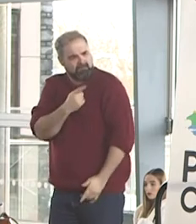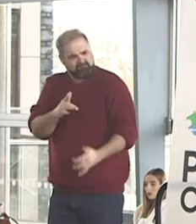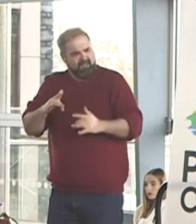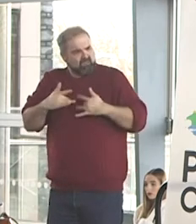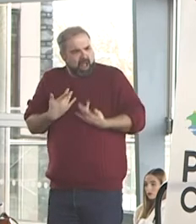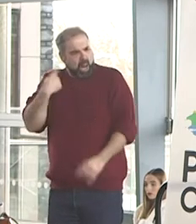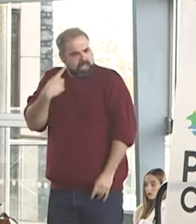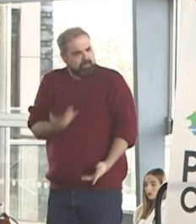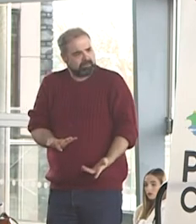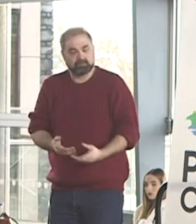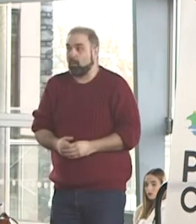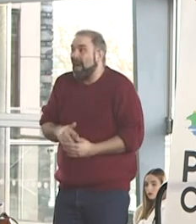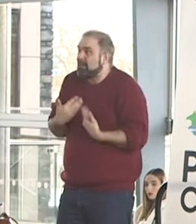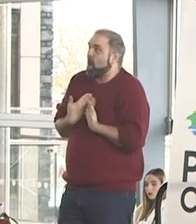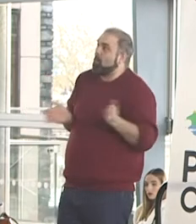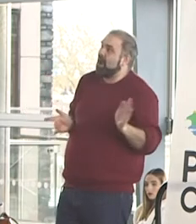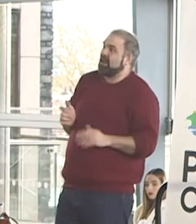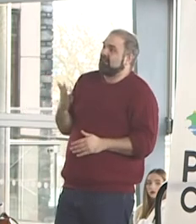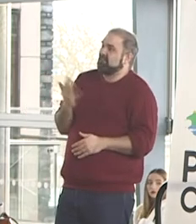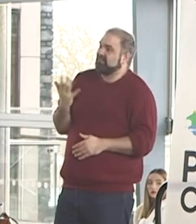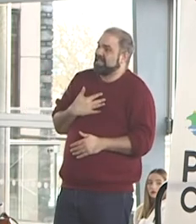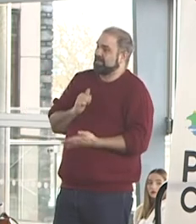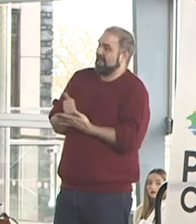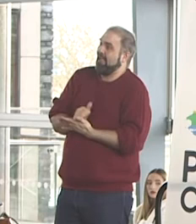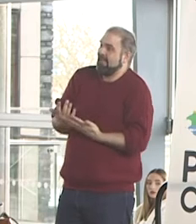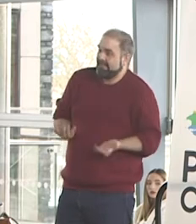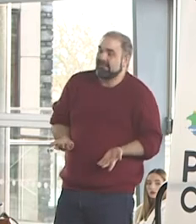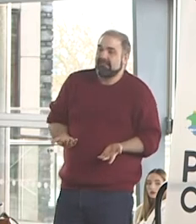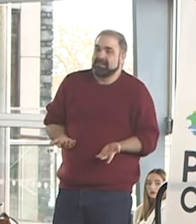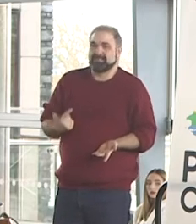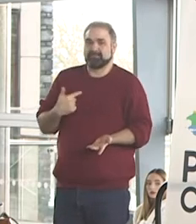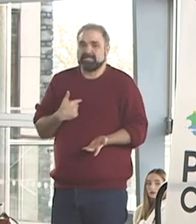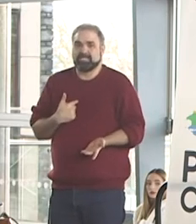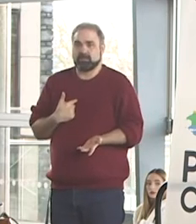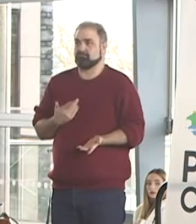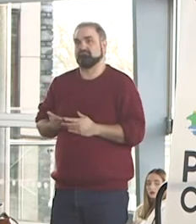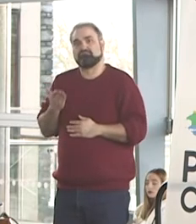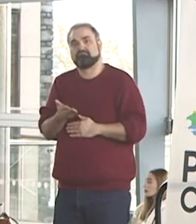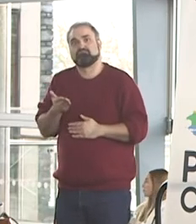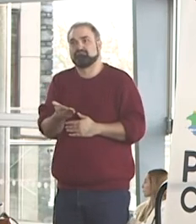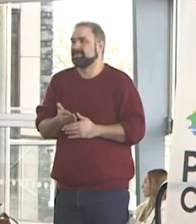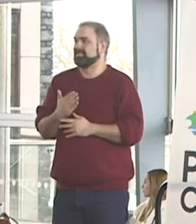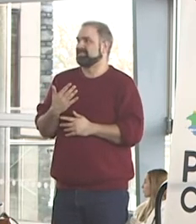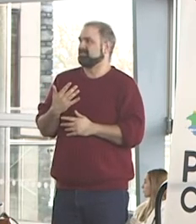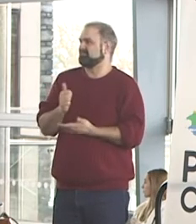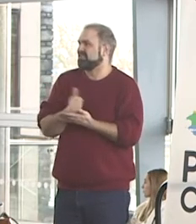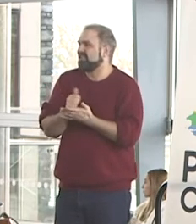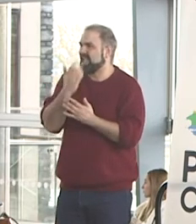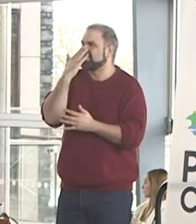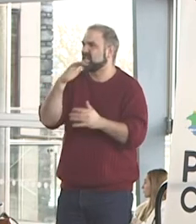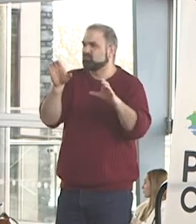London. I'd come out at 15. I was going along to the gay teenage group. I had